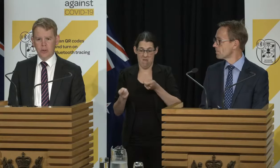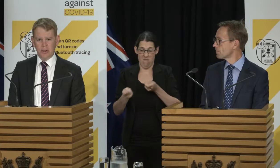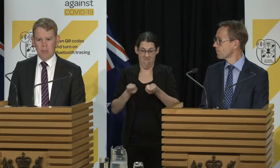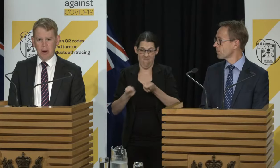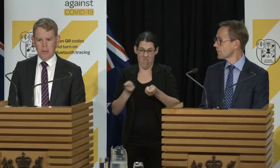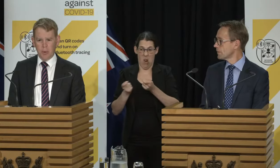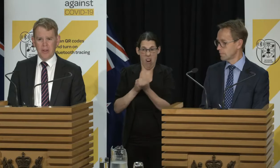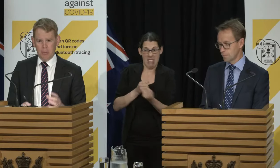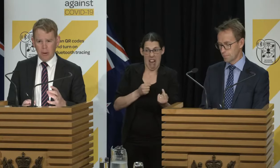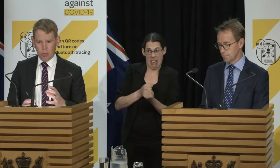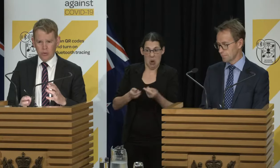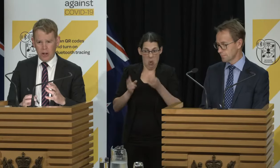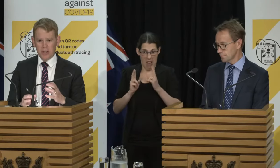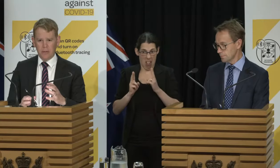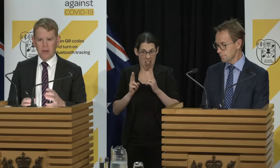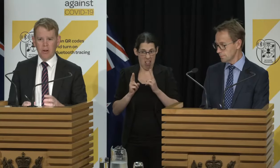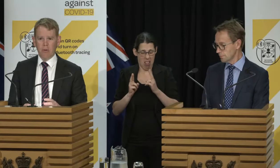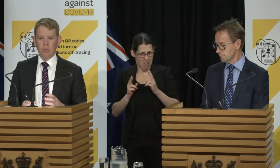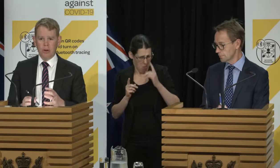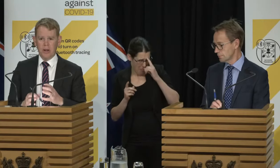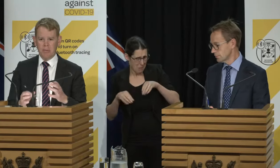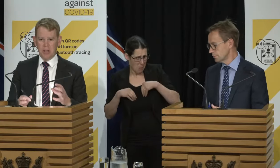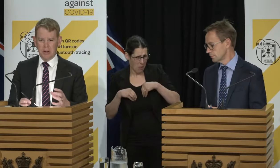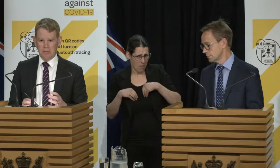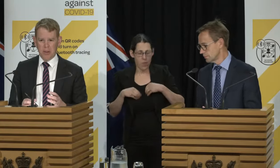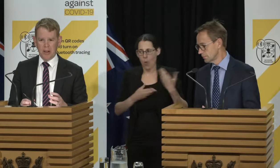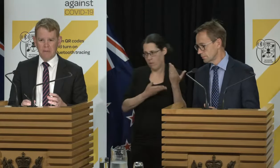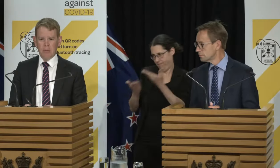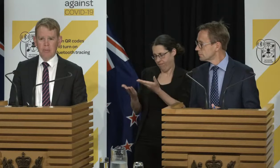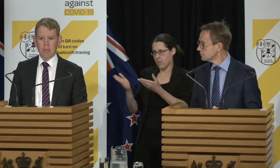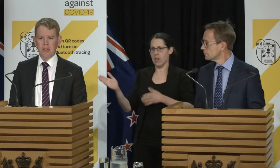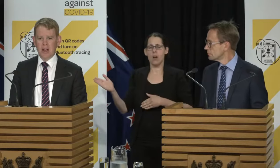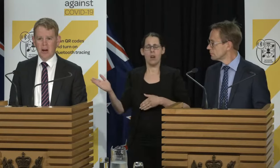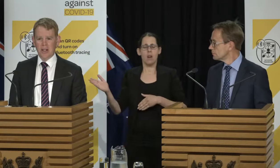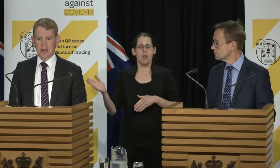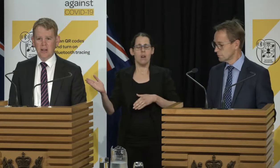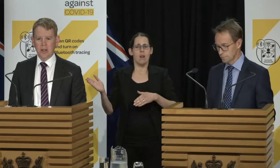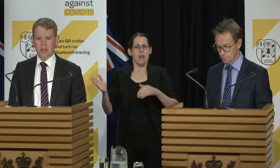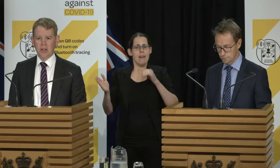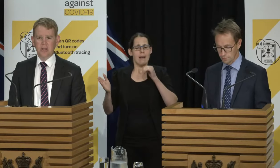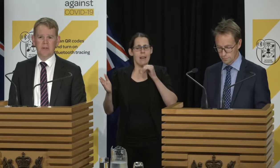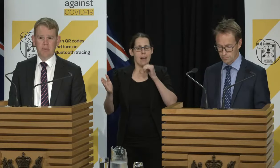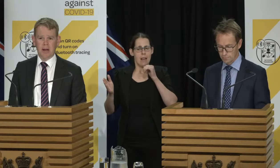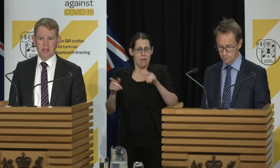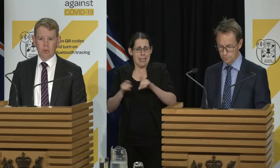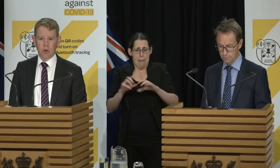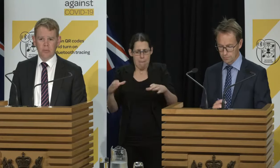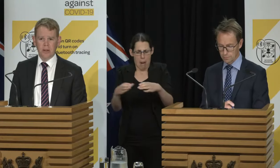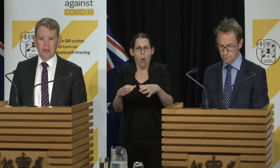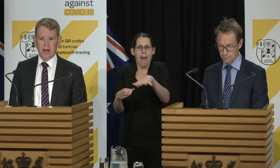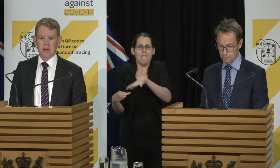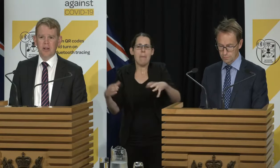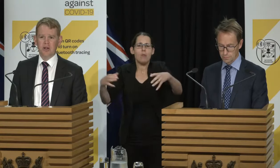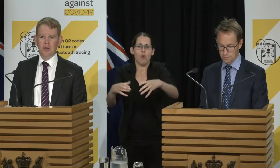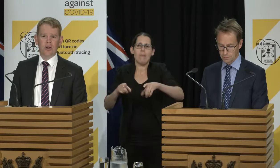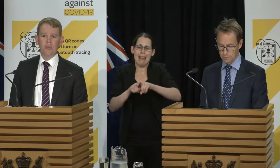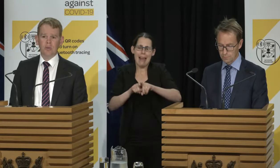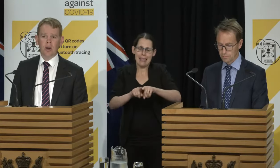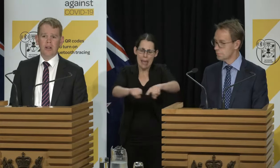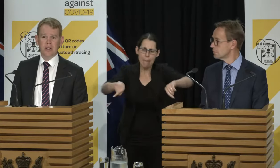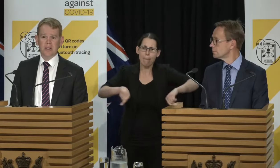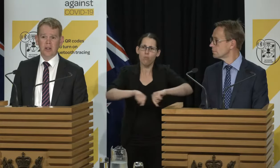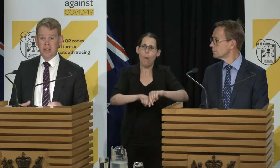themselves or within their bubbles, right? So if they're in a room with other family members, they go out to get their exercise. If there's a basketball hoop, they're in there